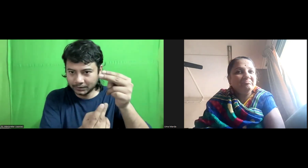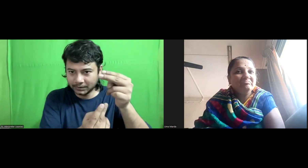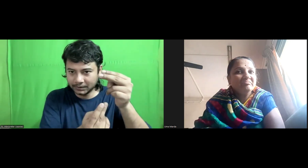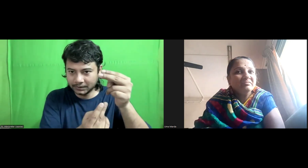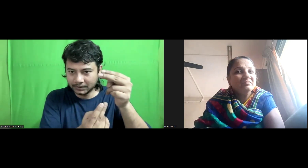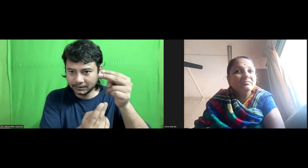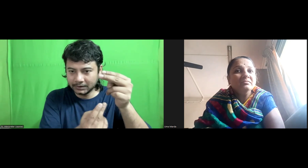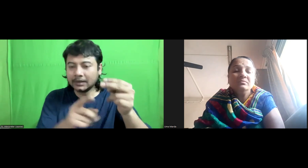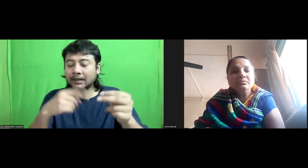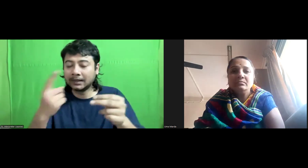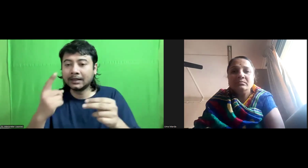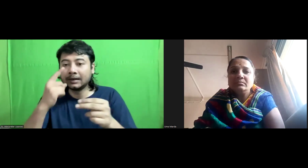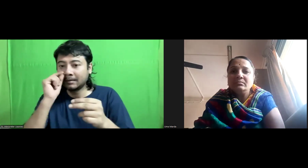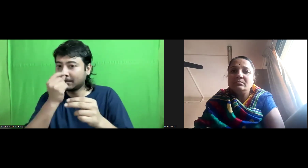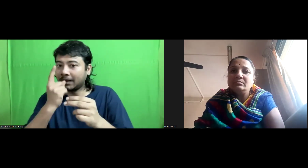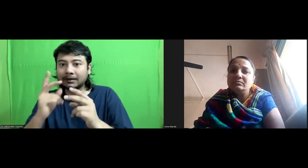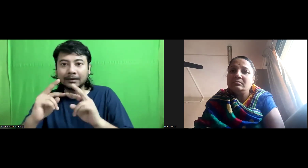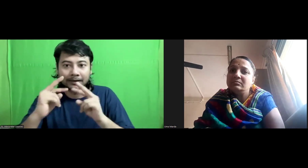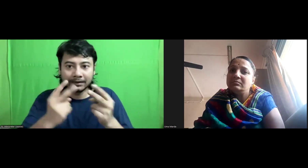When do I speak?